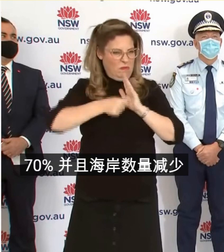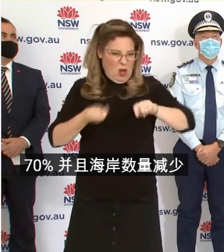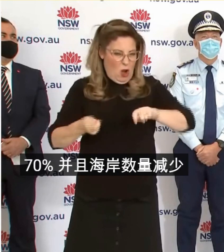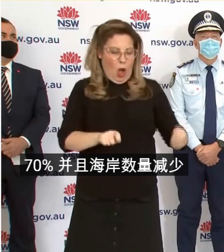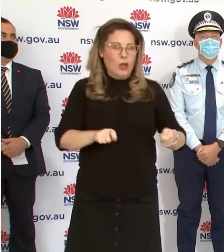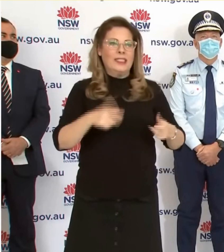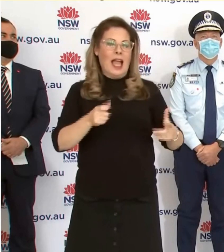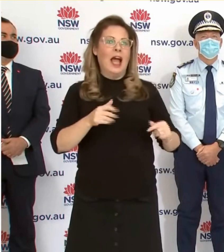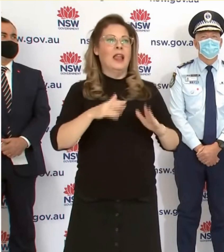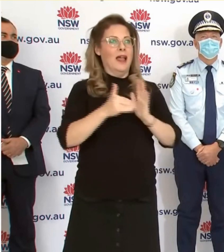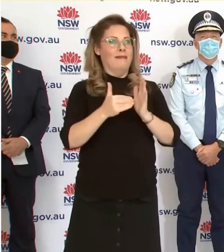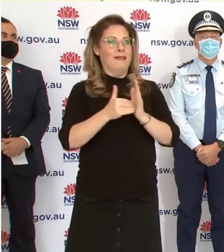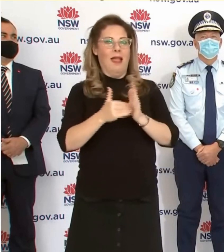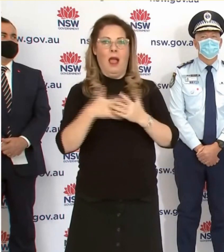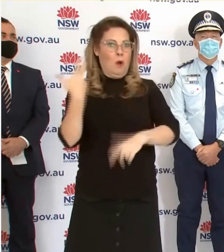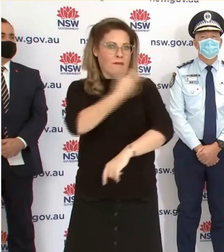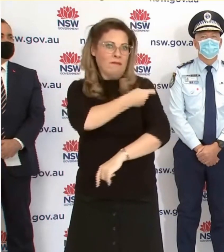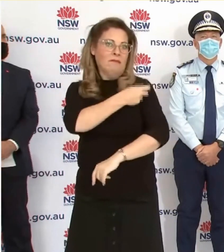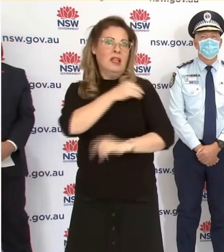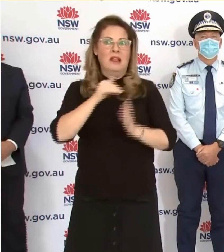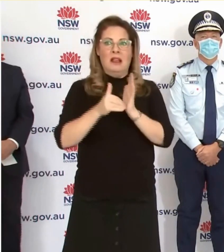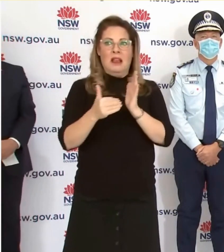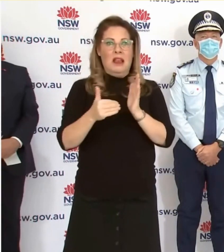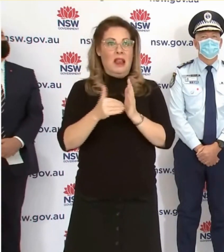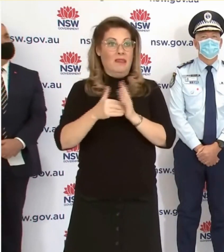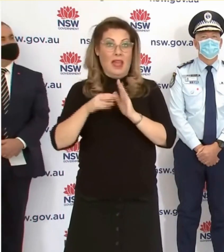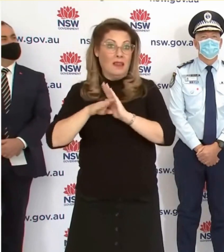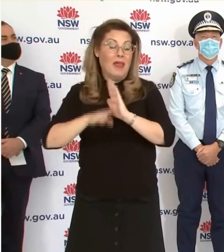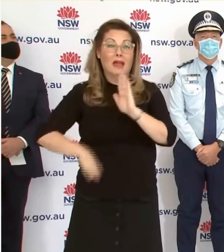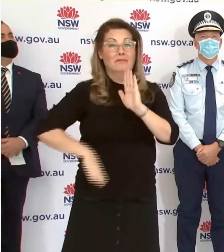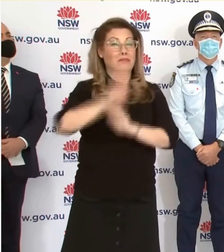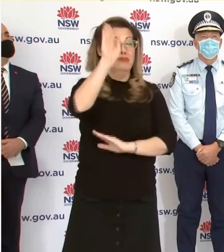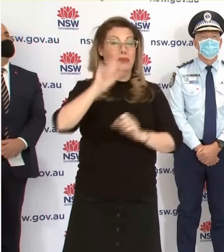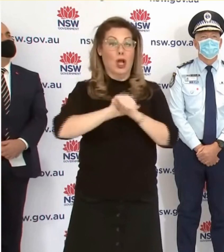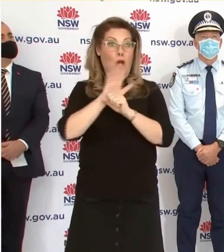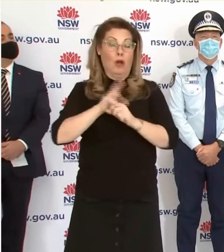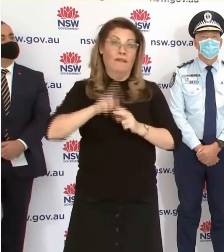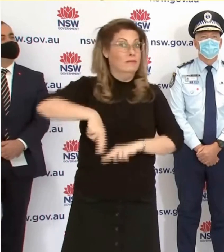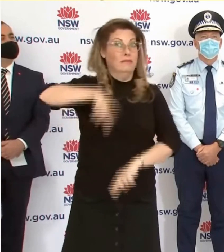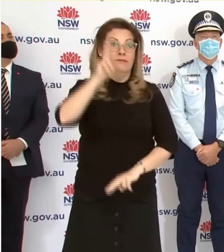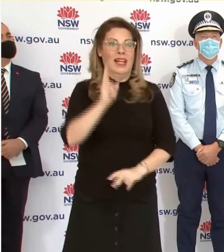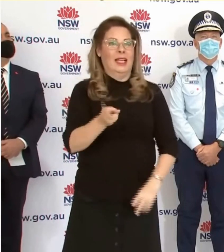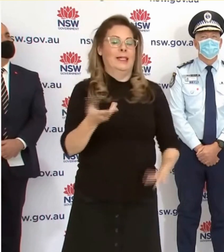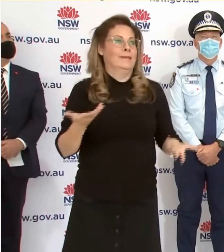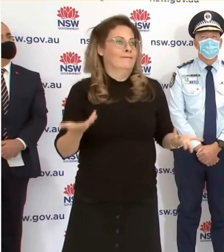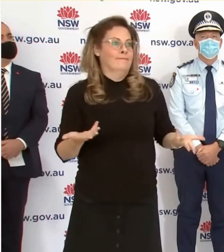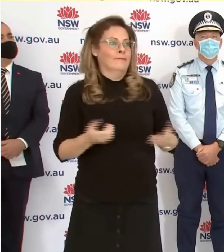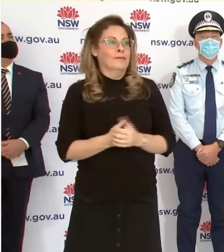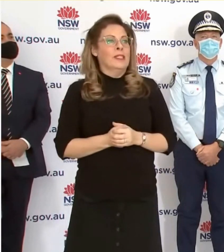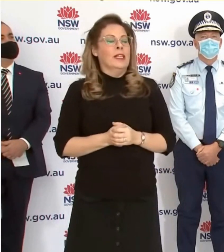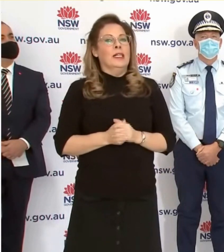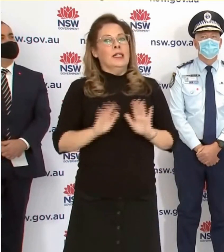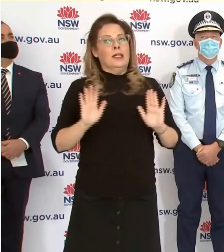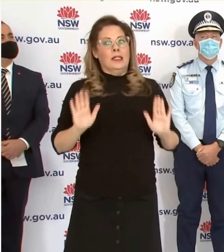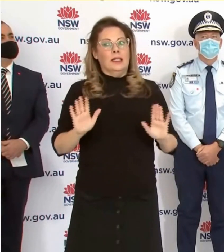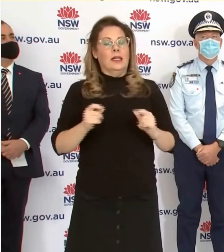numbers? Look, can I just say, the thing that gives me joy every day is looking at the vaccine coverage data. That's uploaded